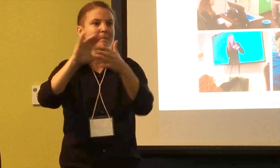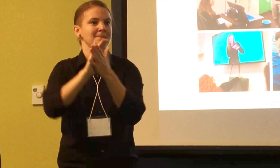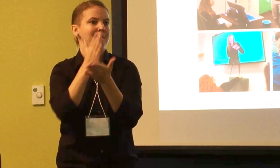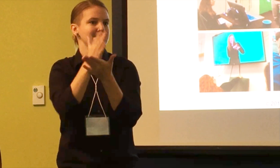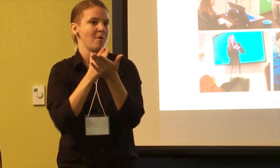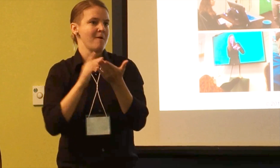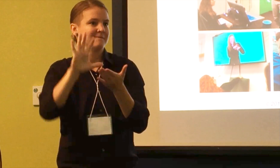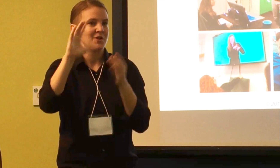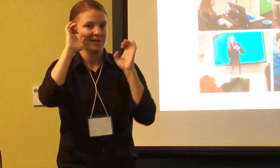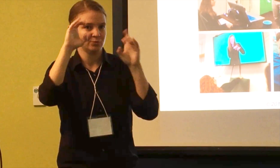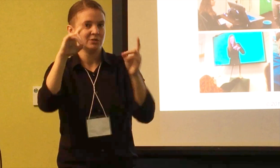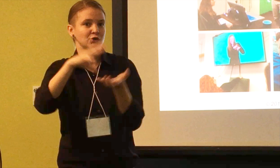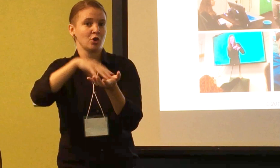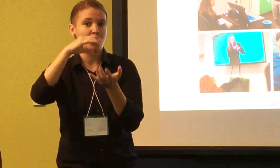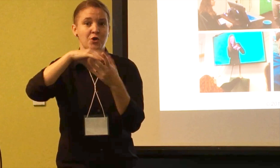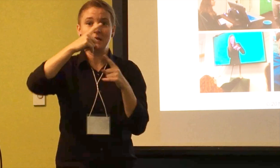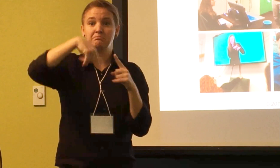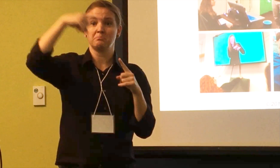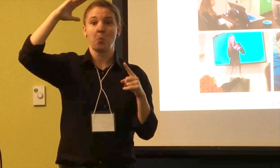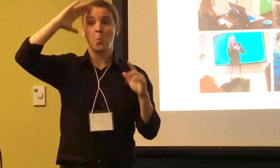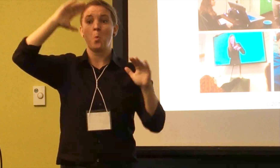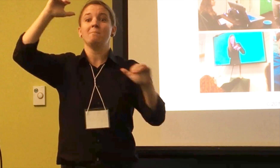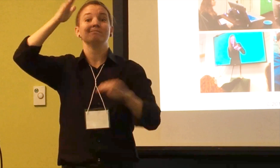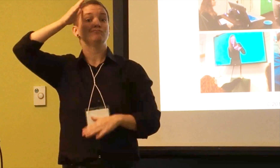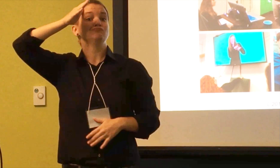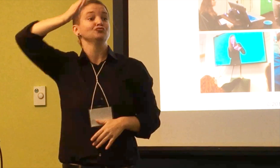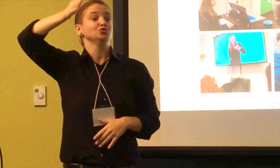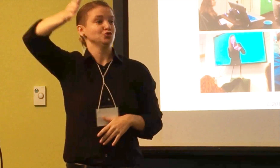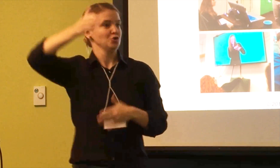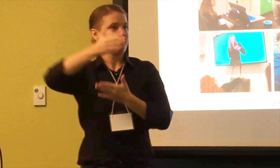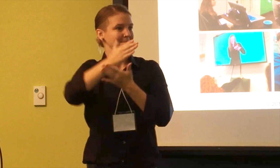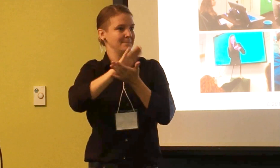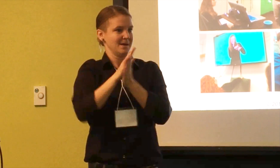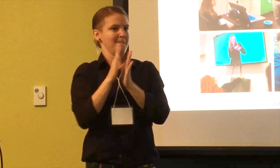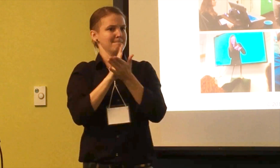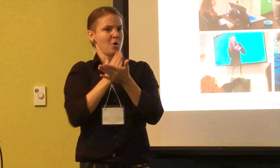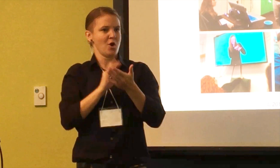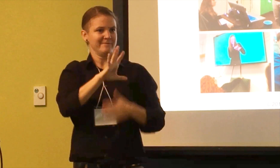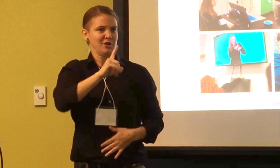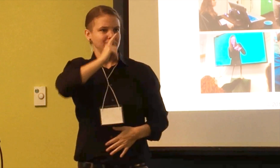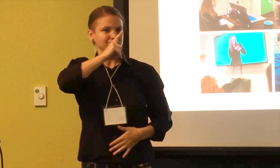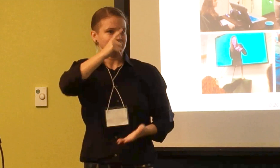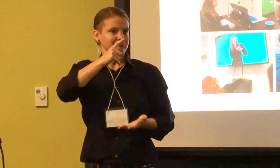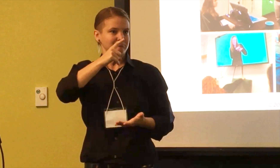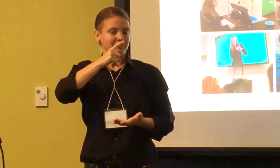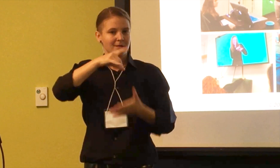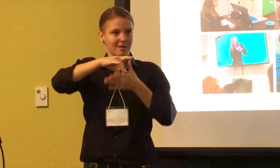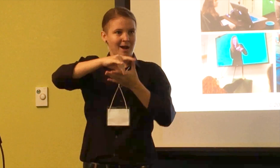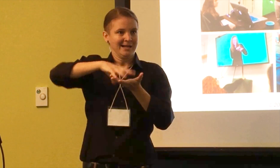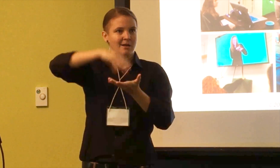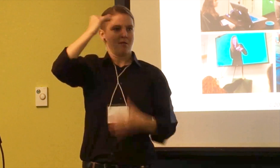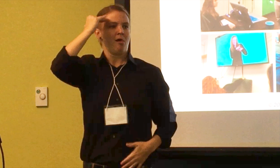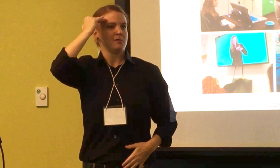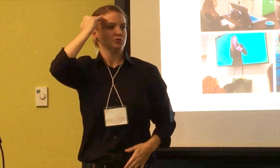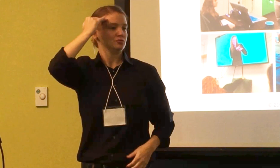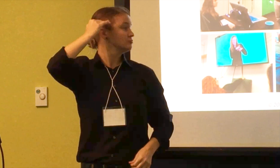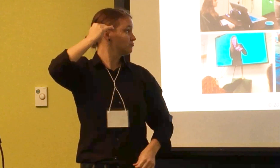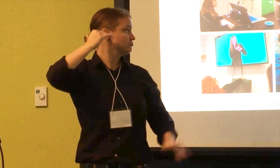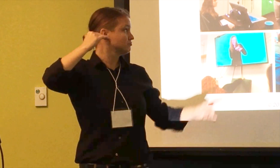those trainings and through the kind of engagement with our end users, we evaluate how well we're doing. You know, is it working for them?